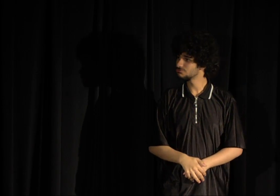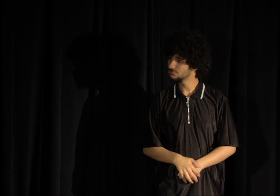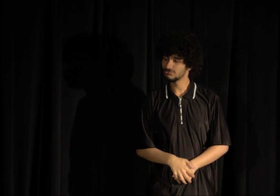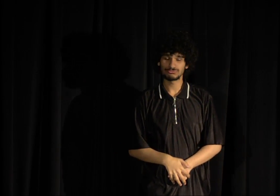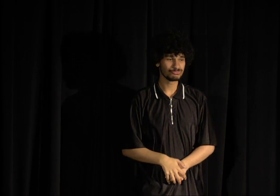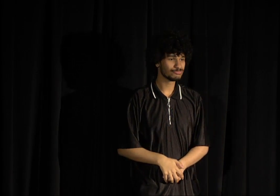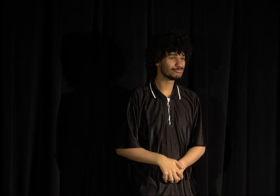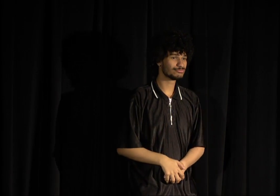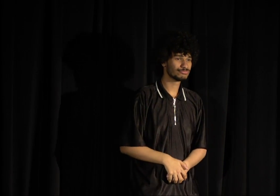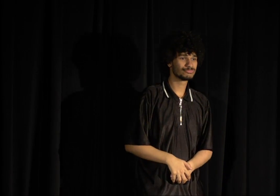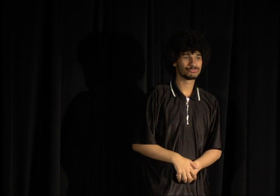front.